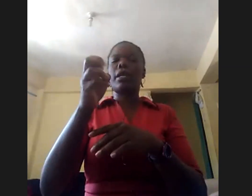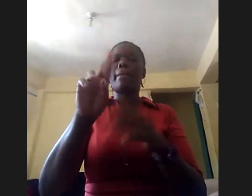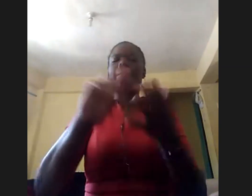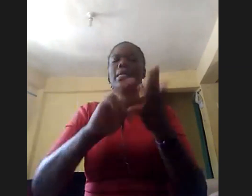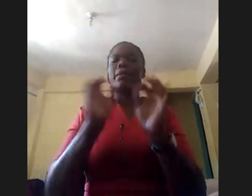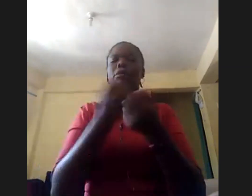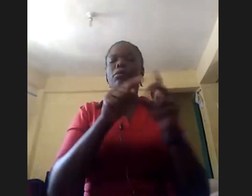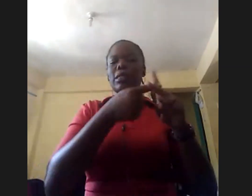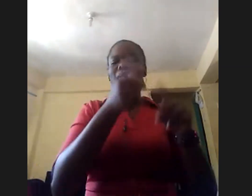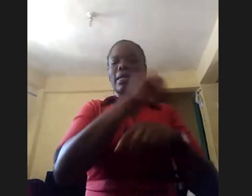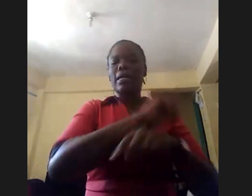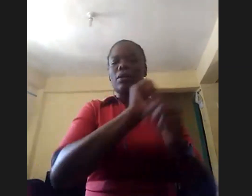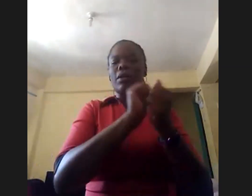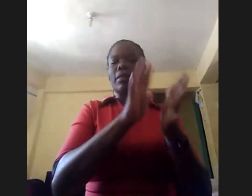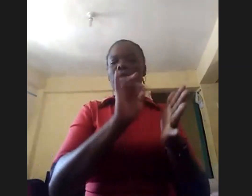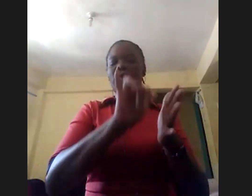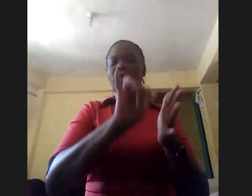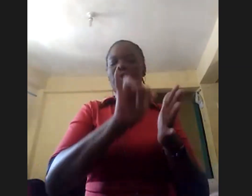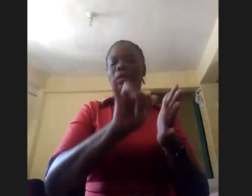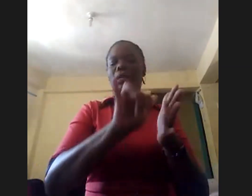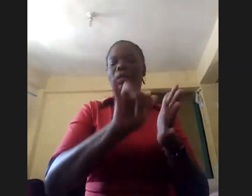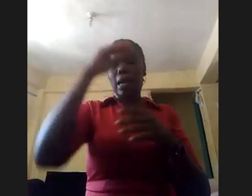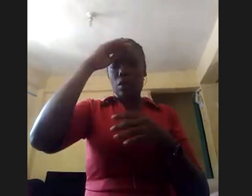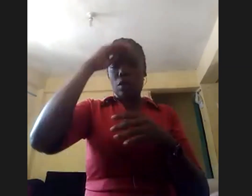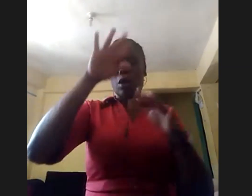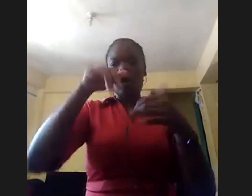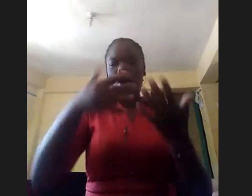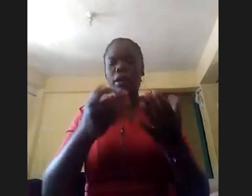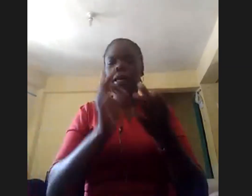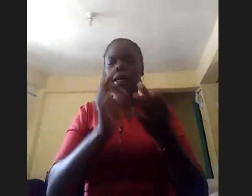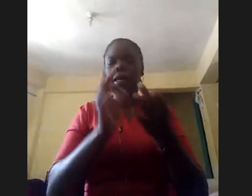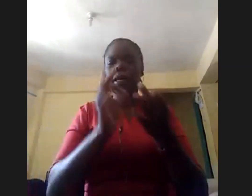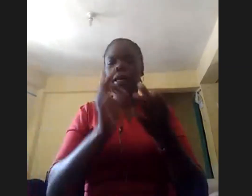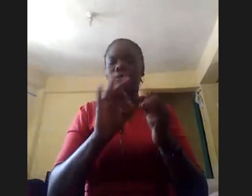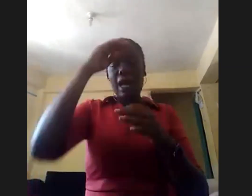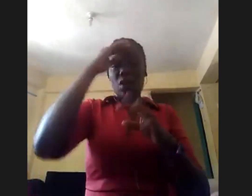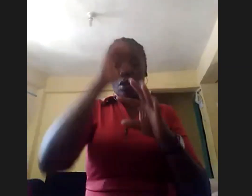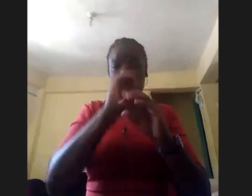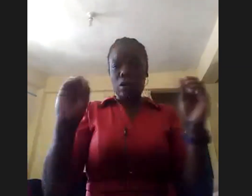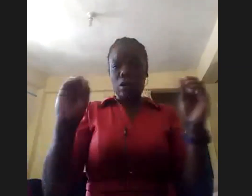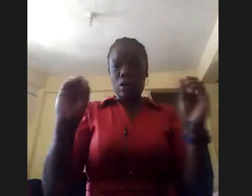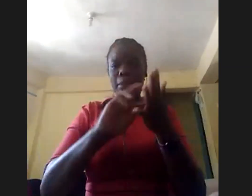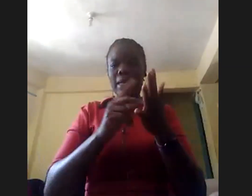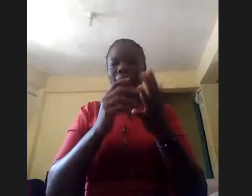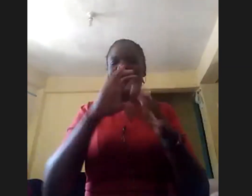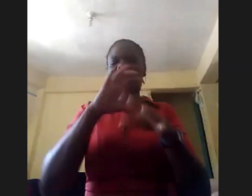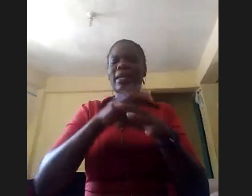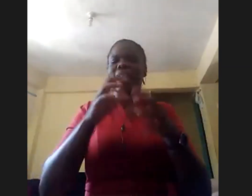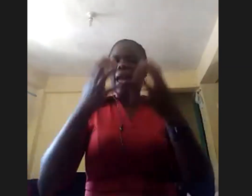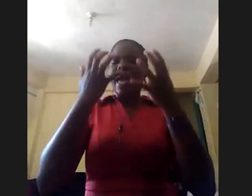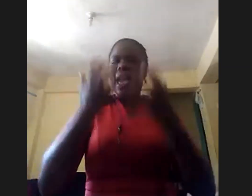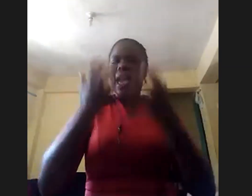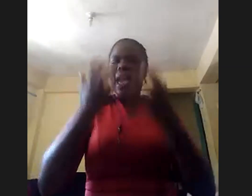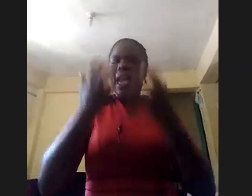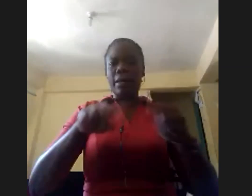eye opener. Or if they don't take alcohol, they get very severe tremors. They can't do, you can't survive